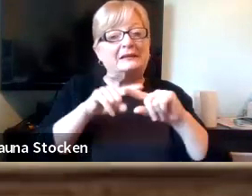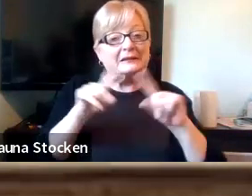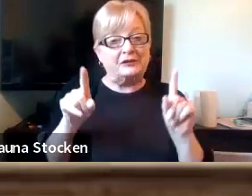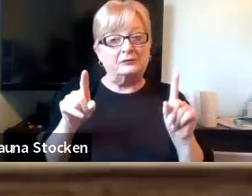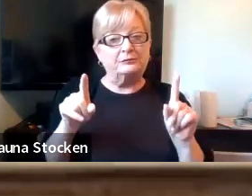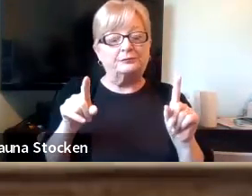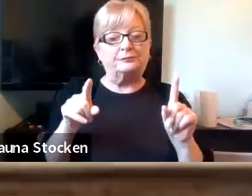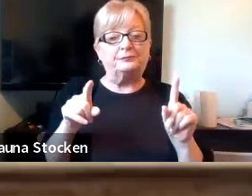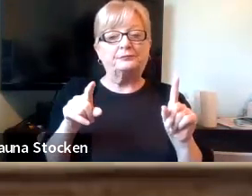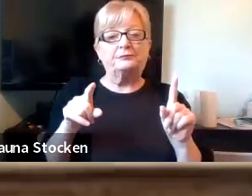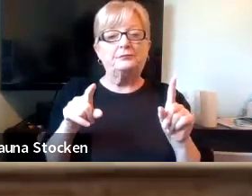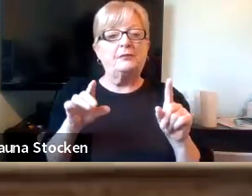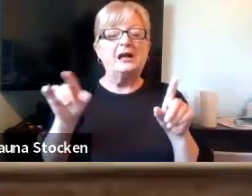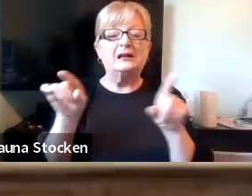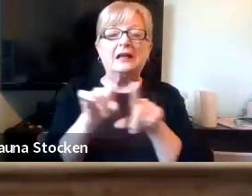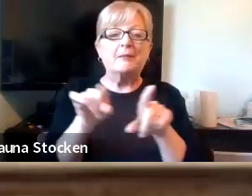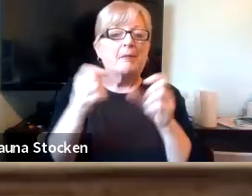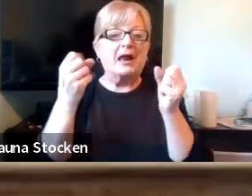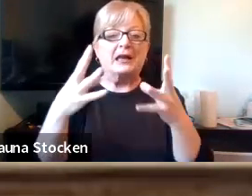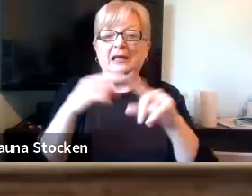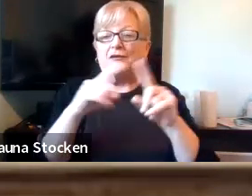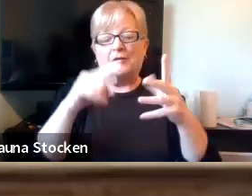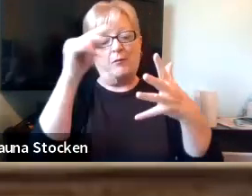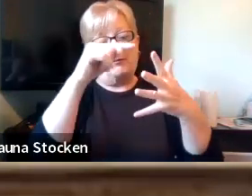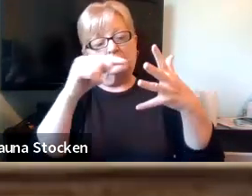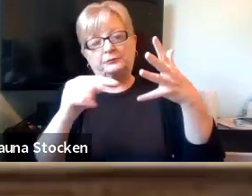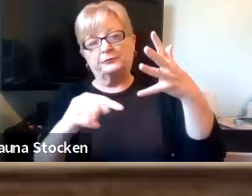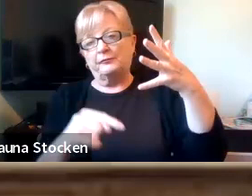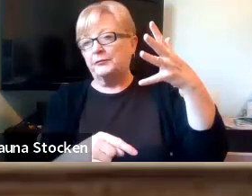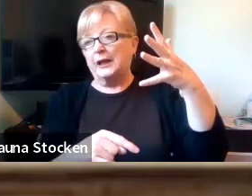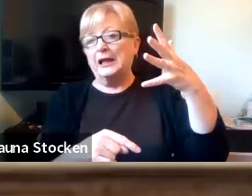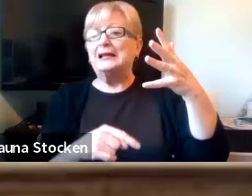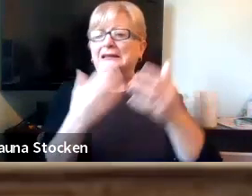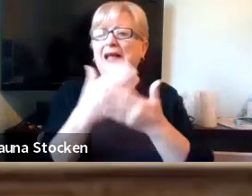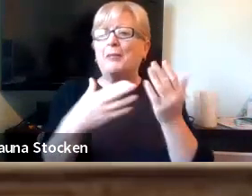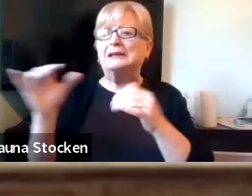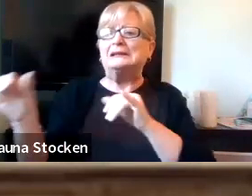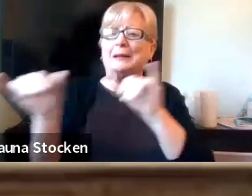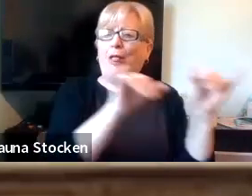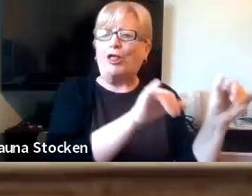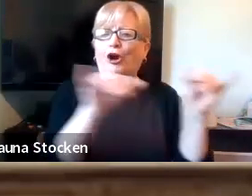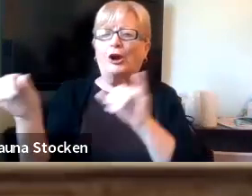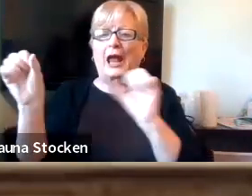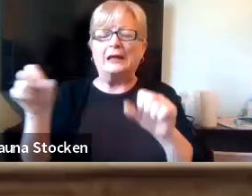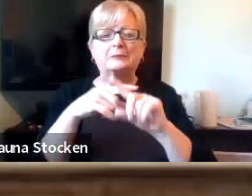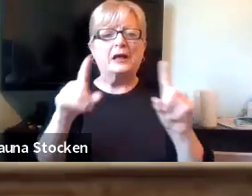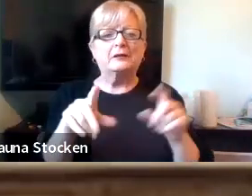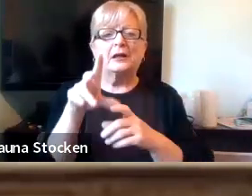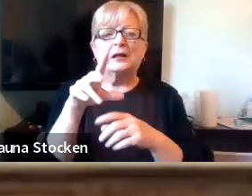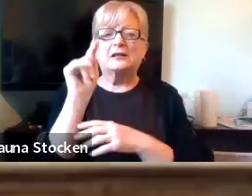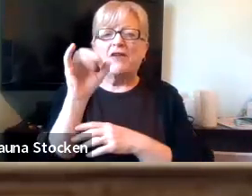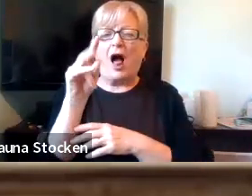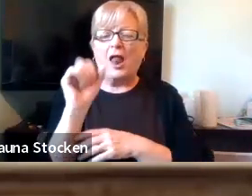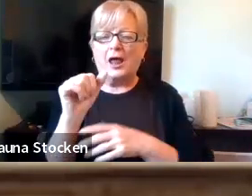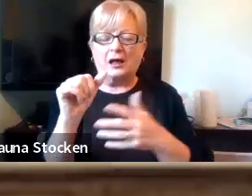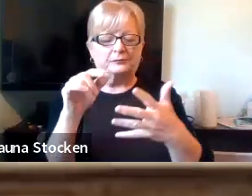of these ovens have a variety of features, but also are similar. Some of the main differences with the Tovala is they have a